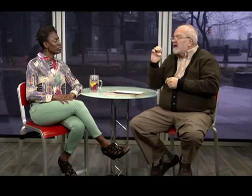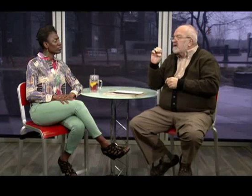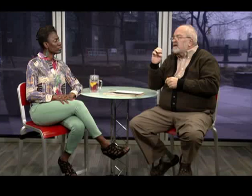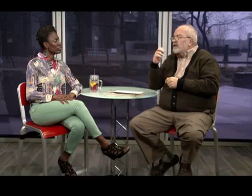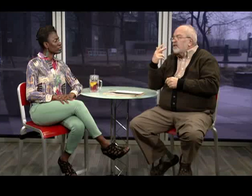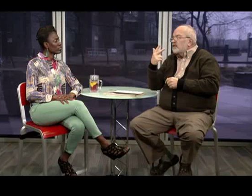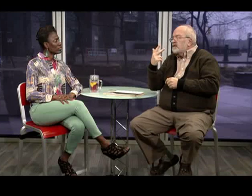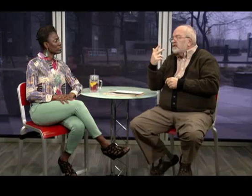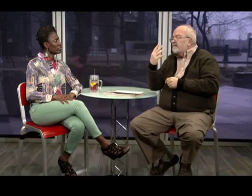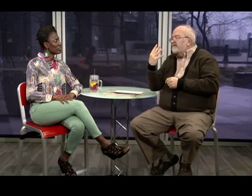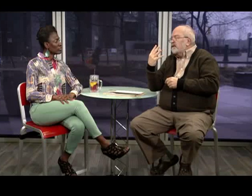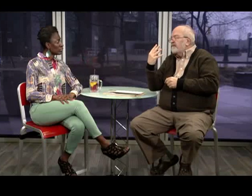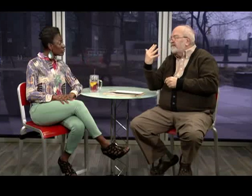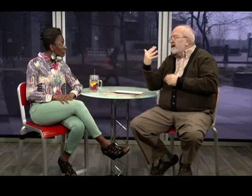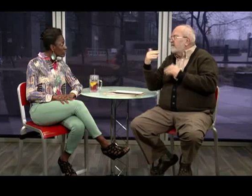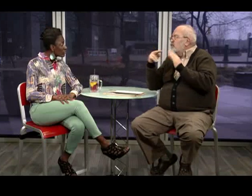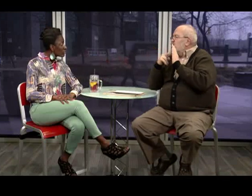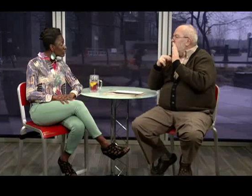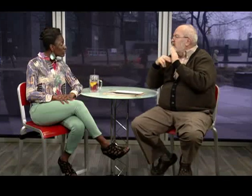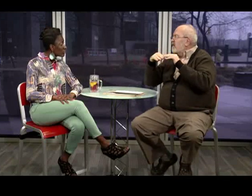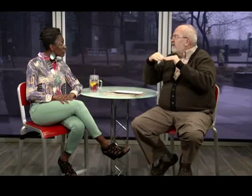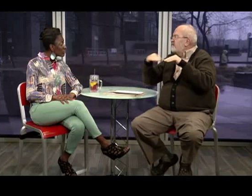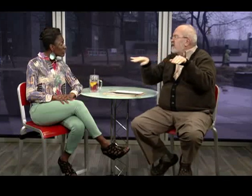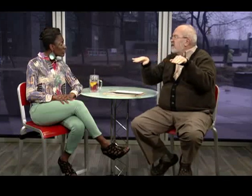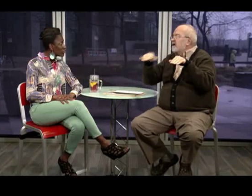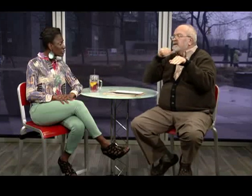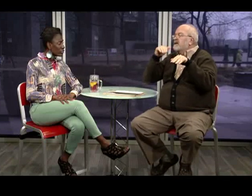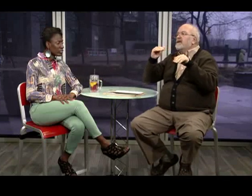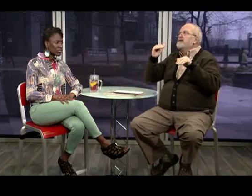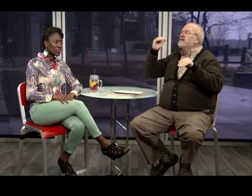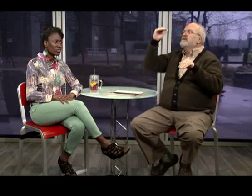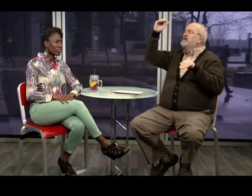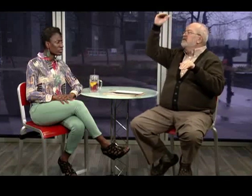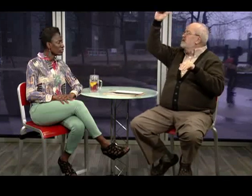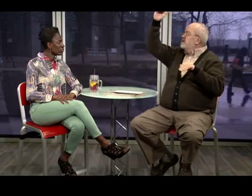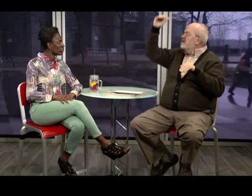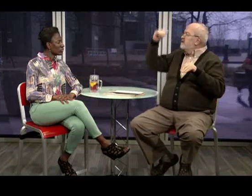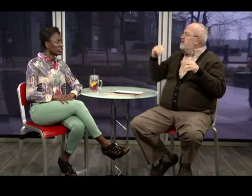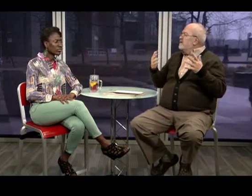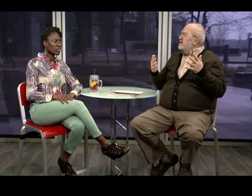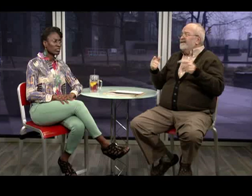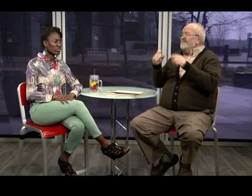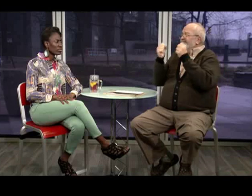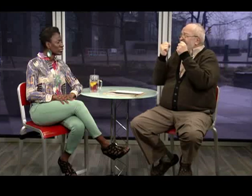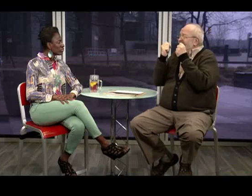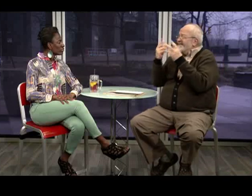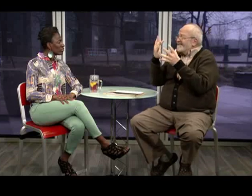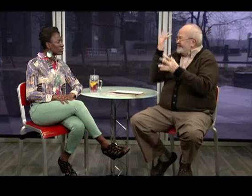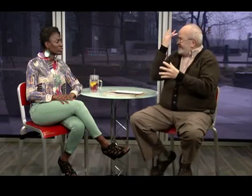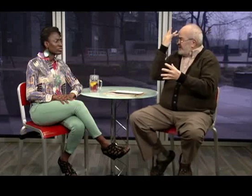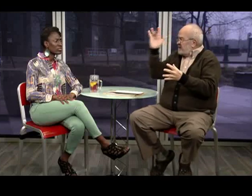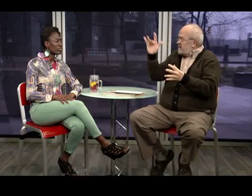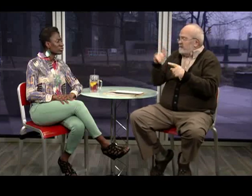leave school, at grade 3, 4, or 5 reading levels when they've